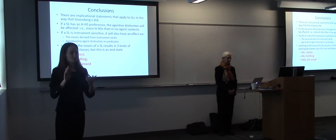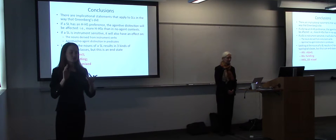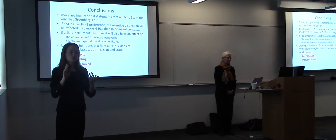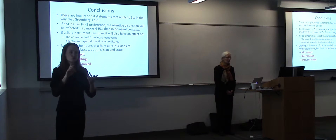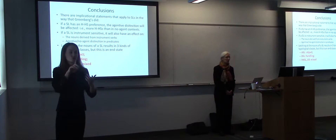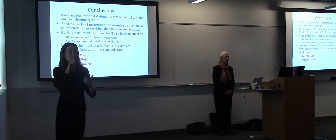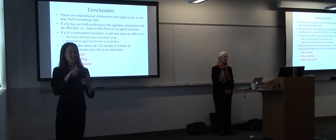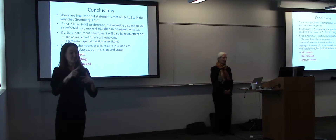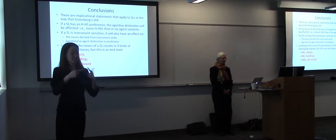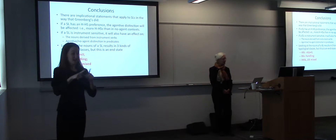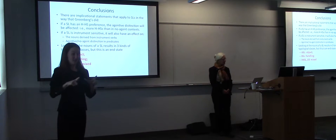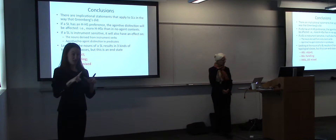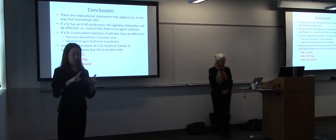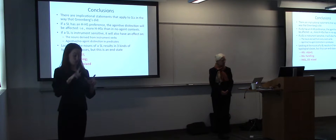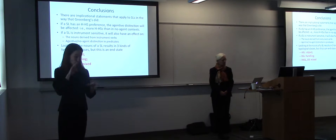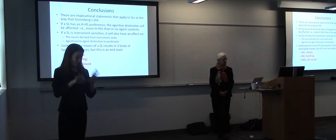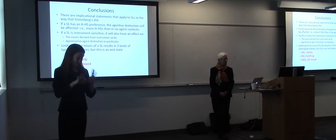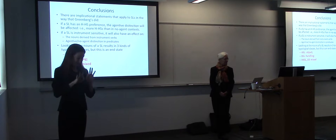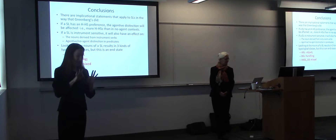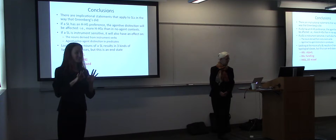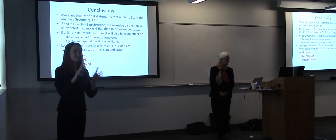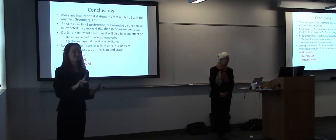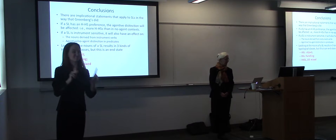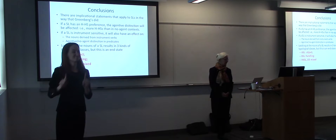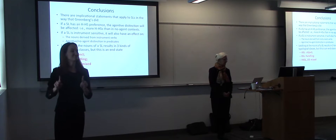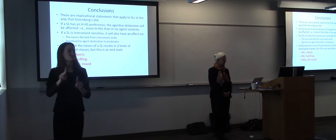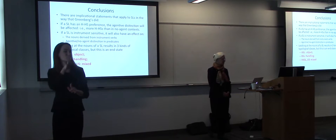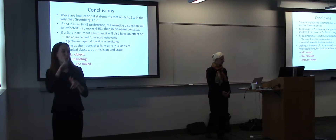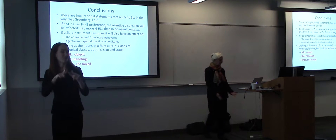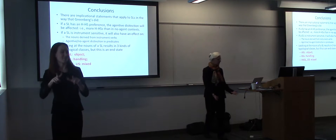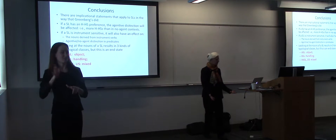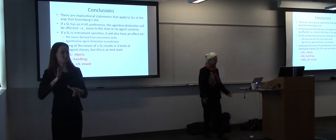languages. So if a sign language has a handshake